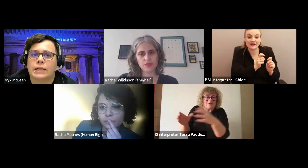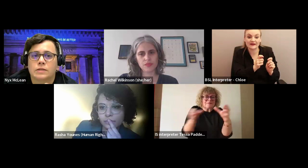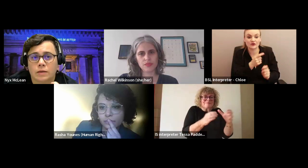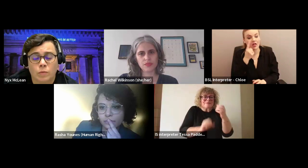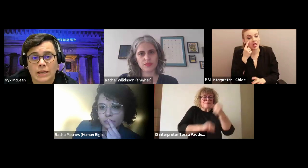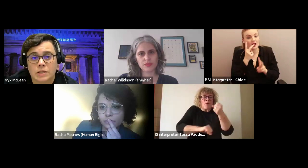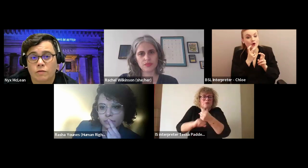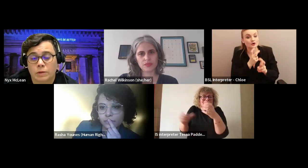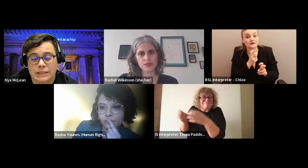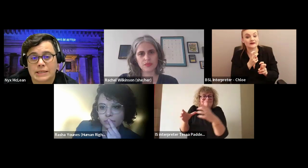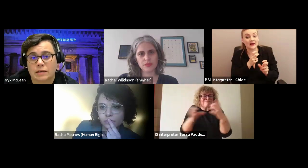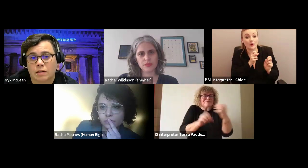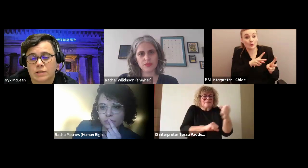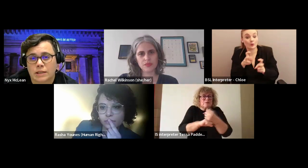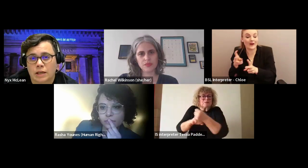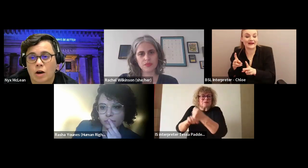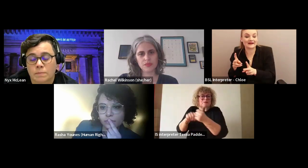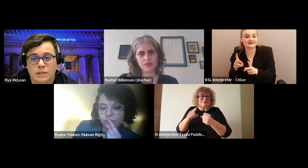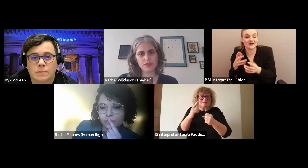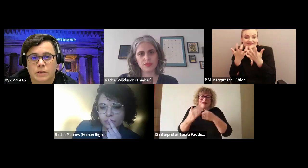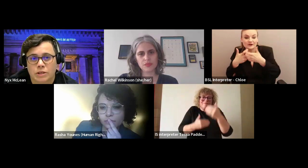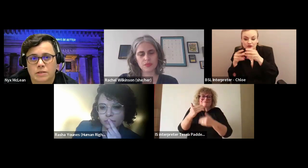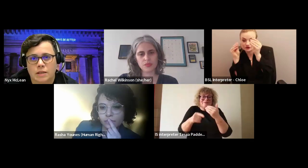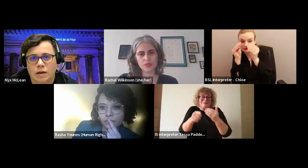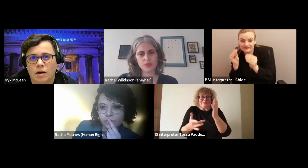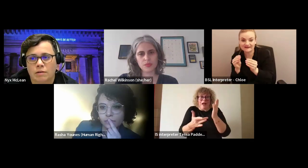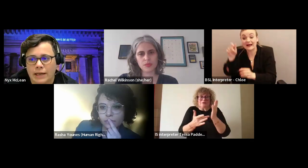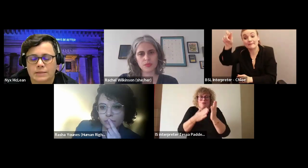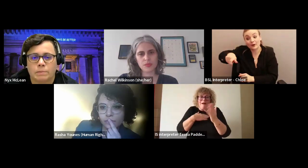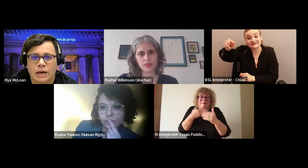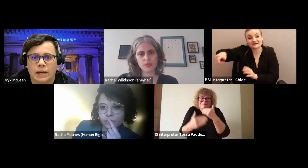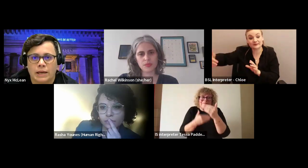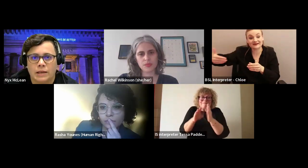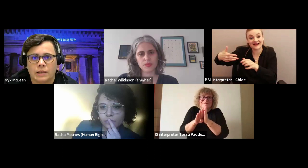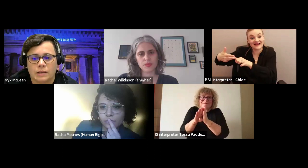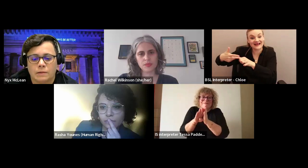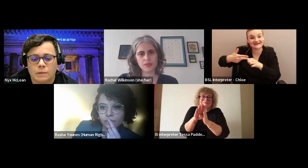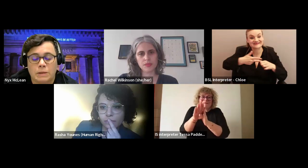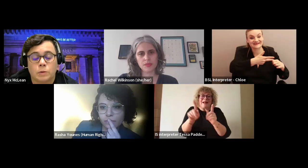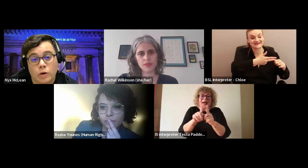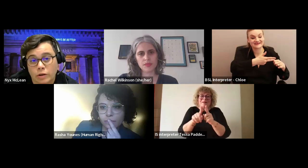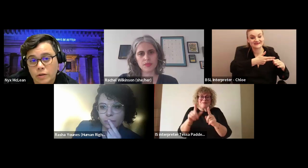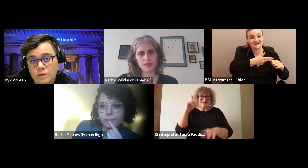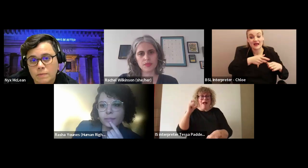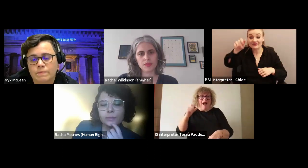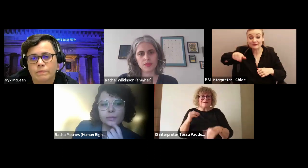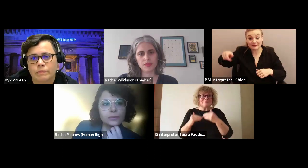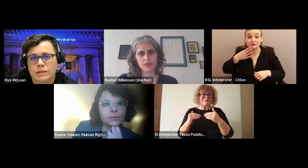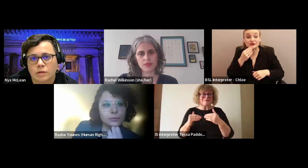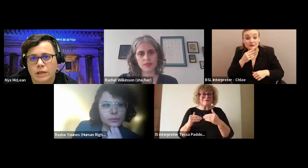Looking at ways of building technology that are participatory, so they are led by the people who are going to